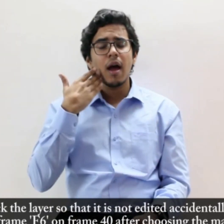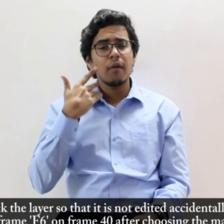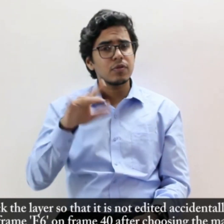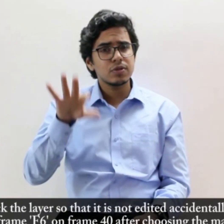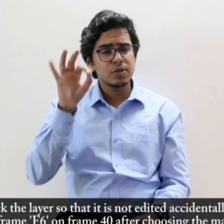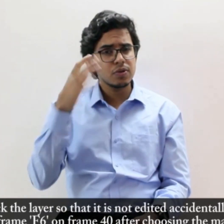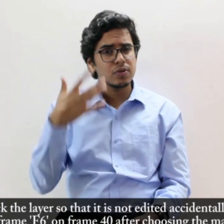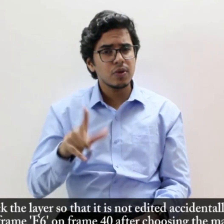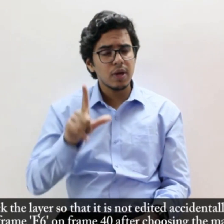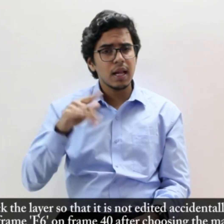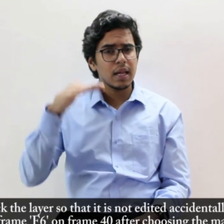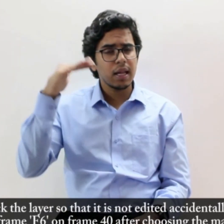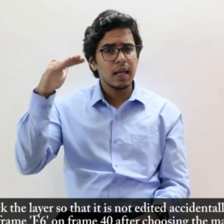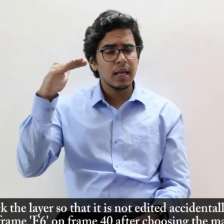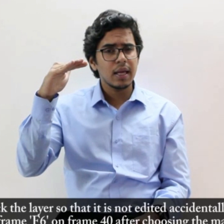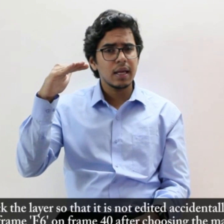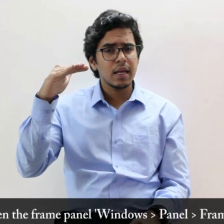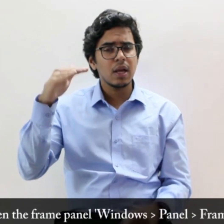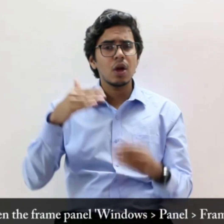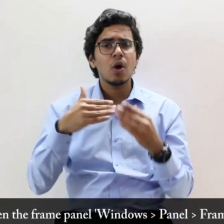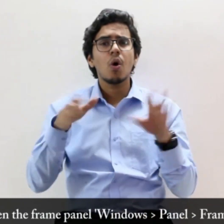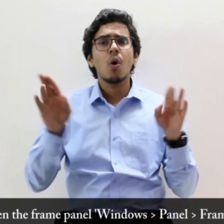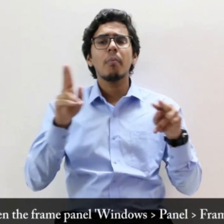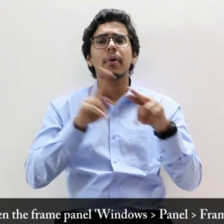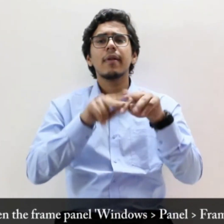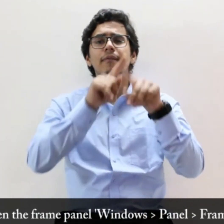after choosing the mask layer.